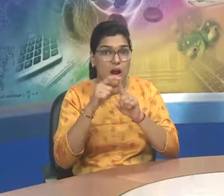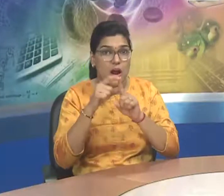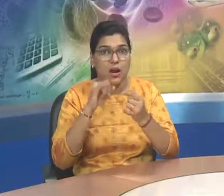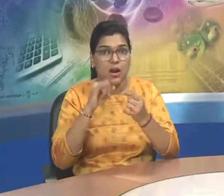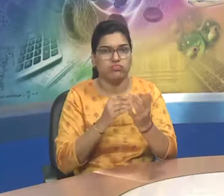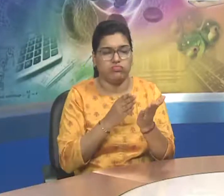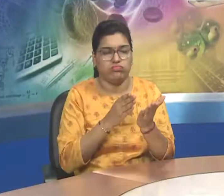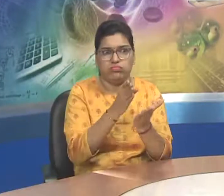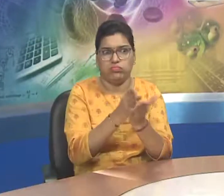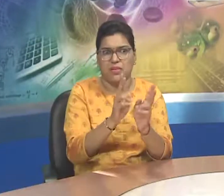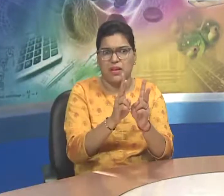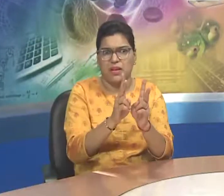different approach